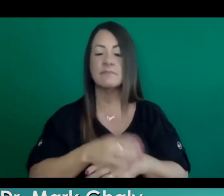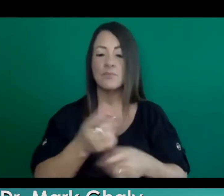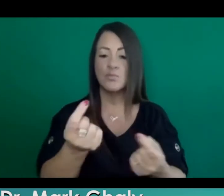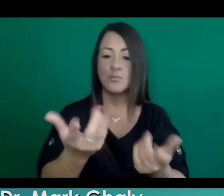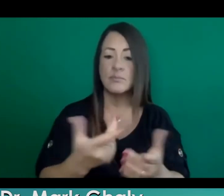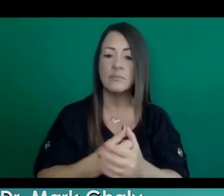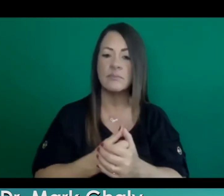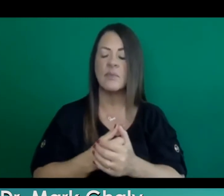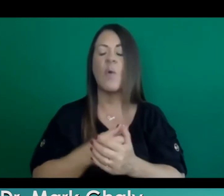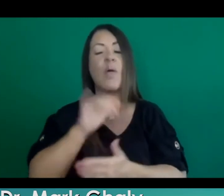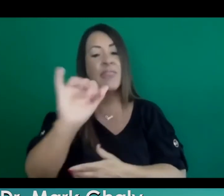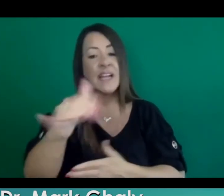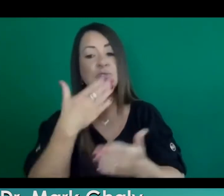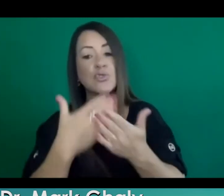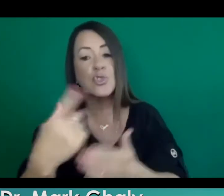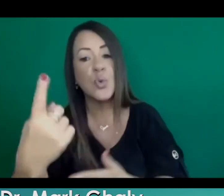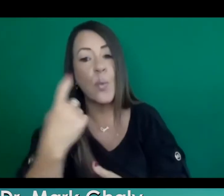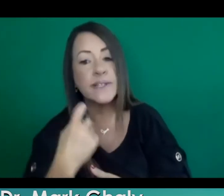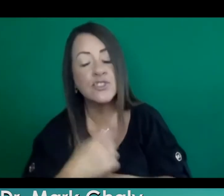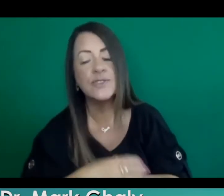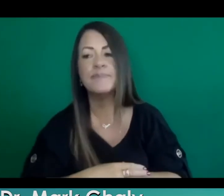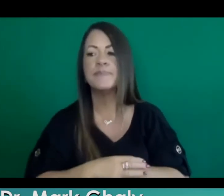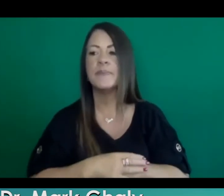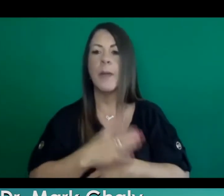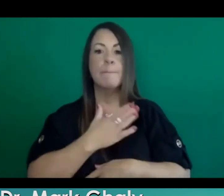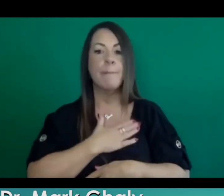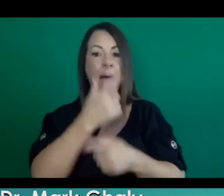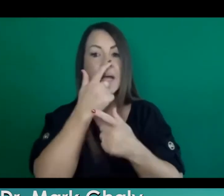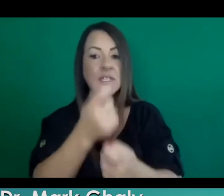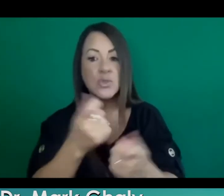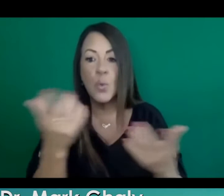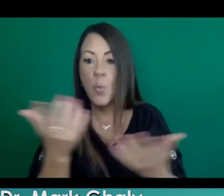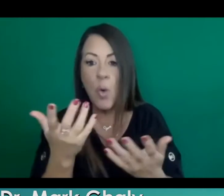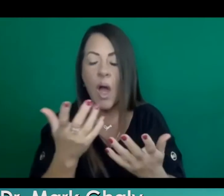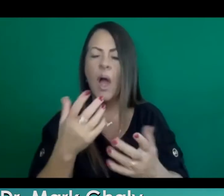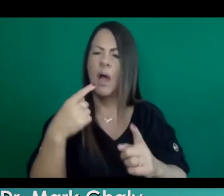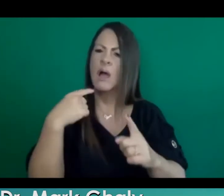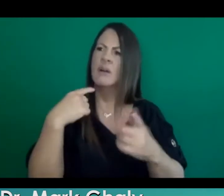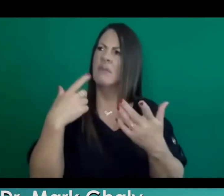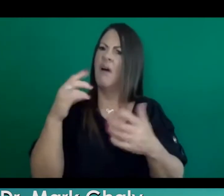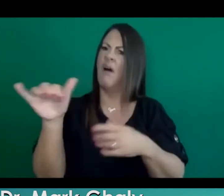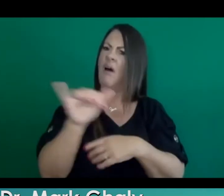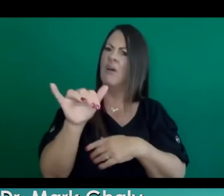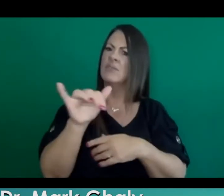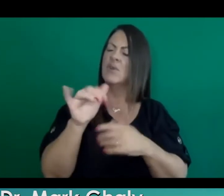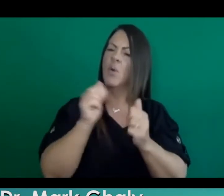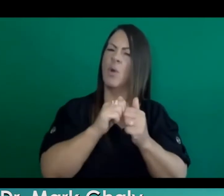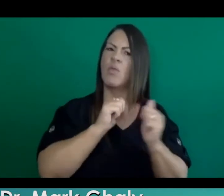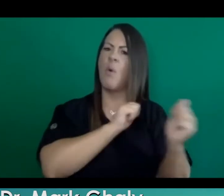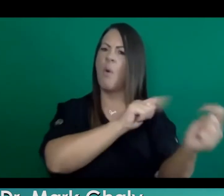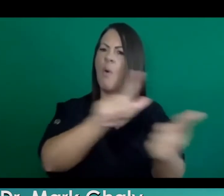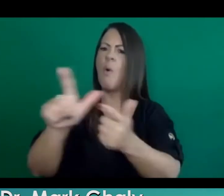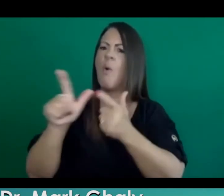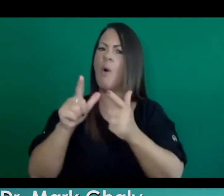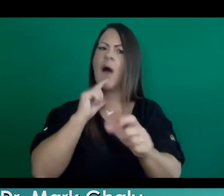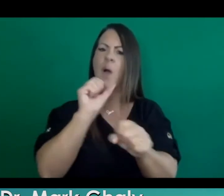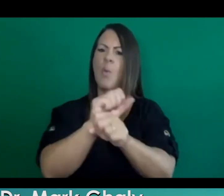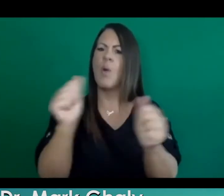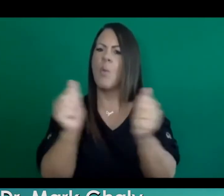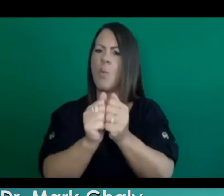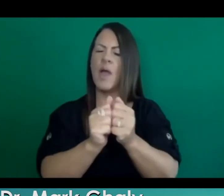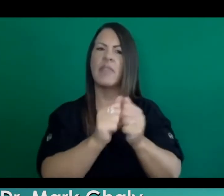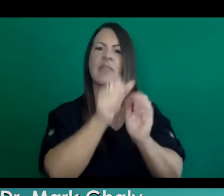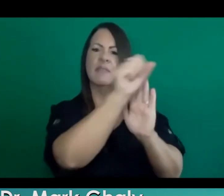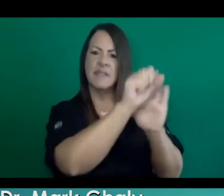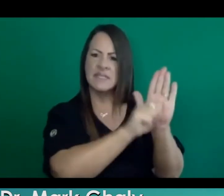is an excellent question. And my interest, as well as all of those I have the privilege of working with both at the state and county